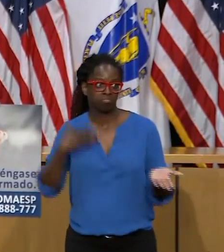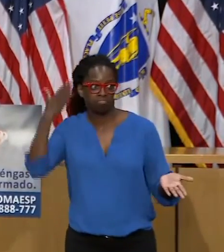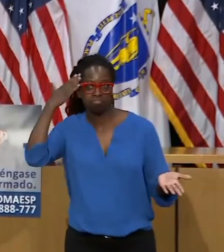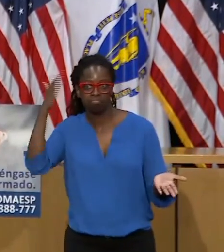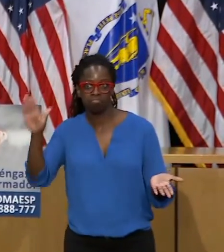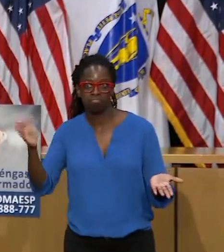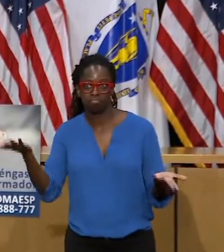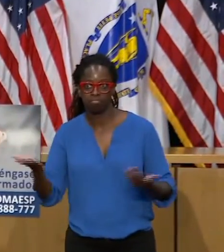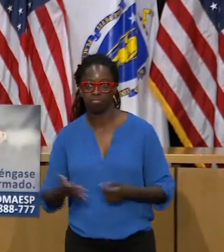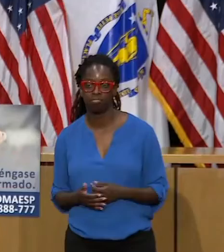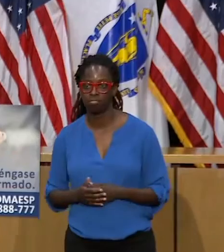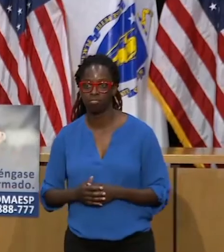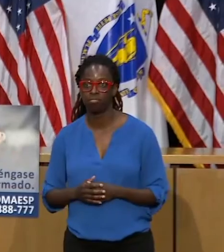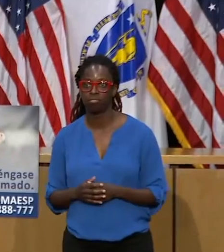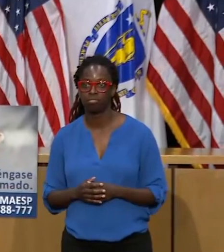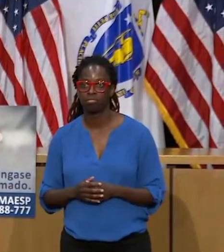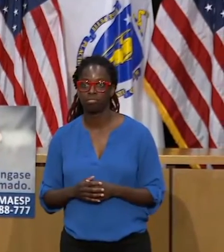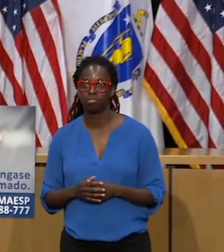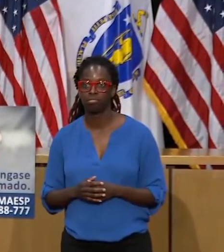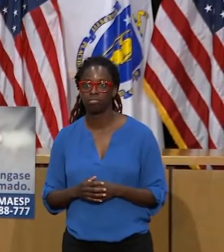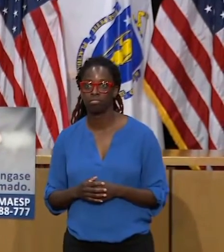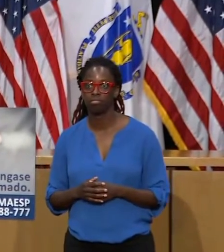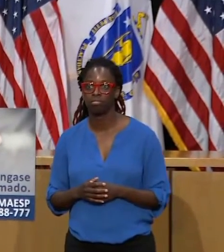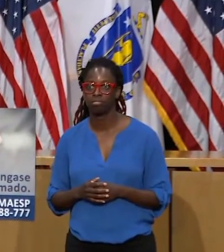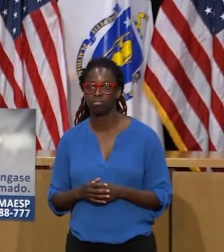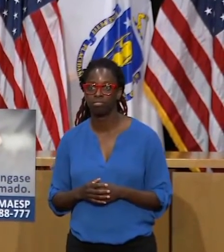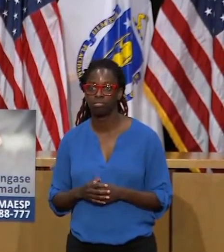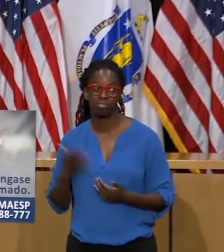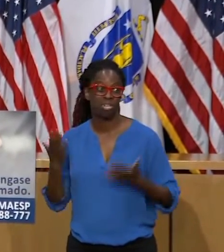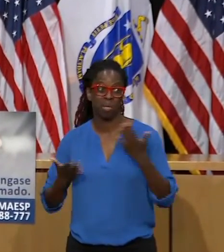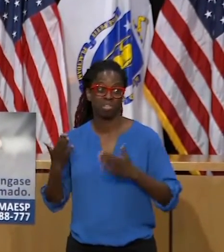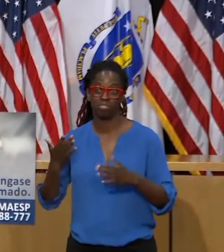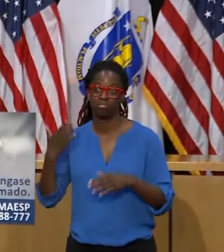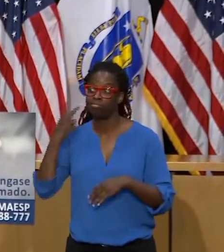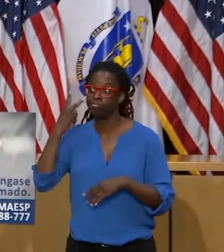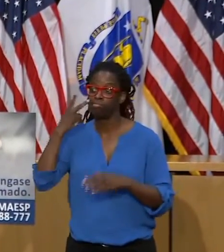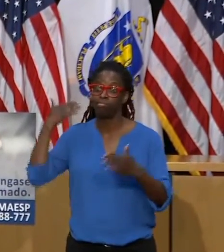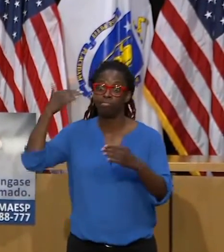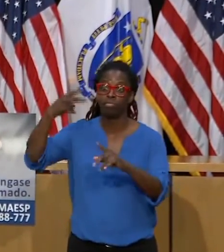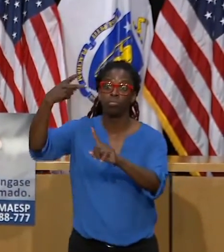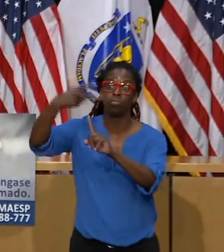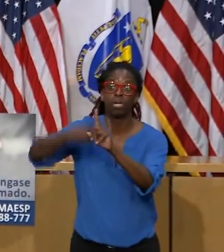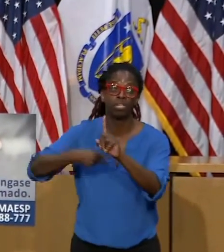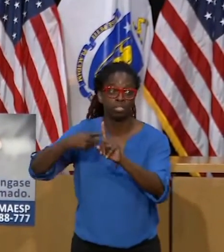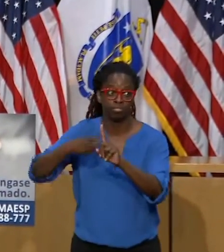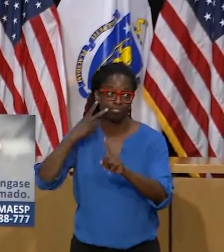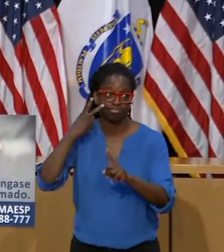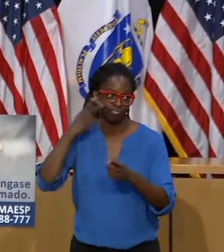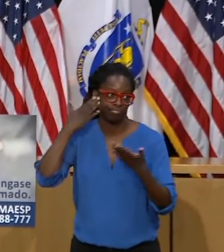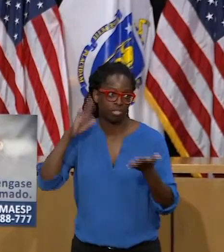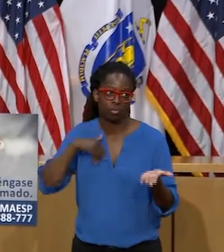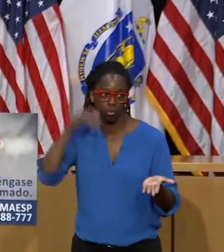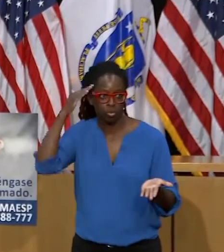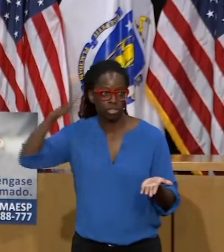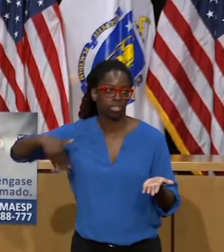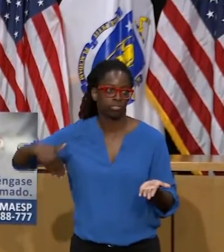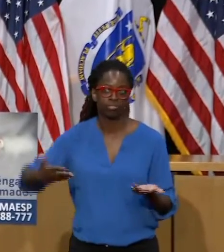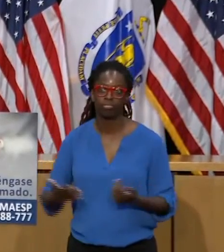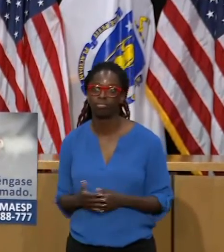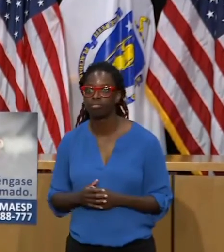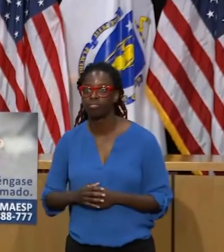days or so. I wish we had the answer today, but we don't. There are two major elements to answering that question. The first